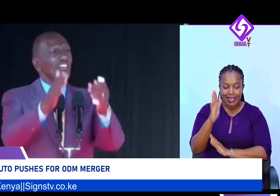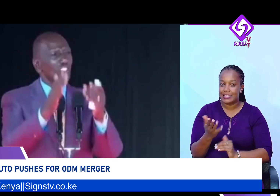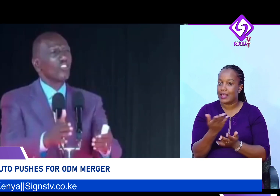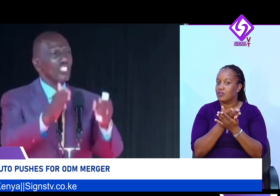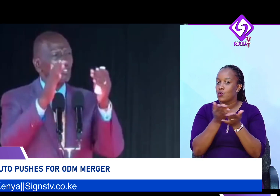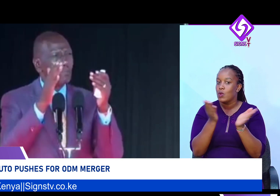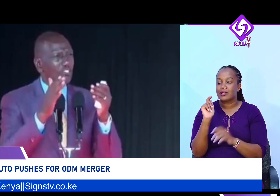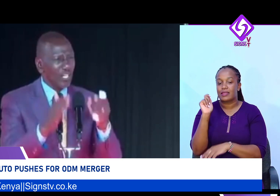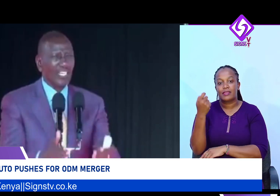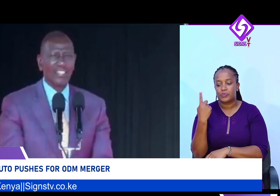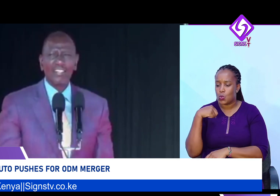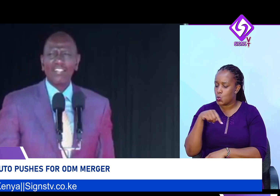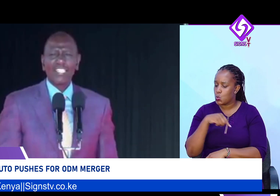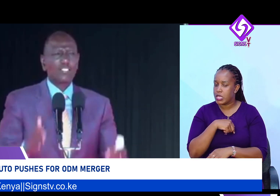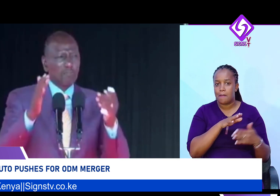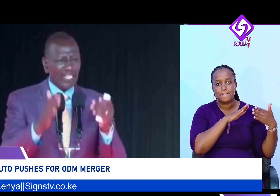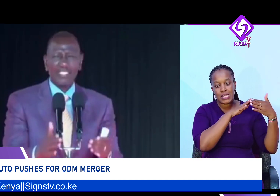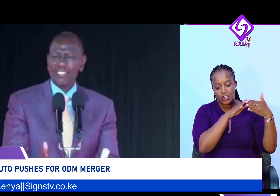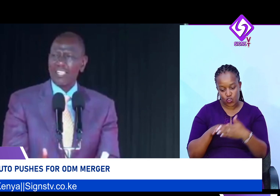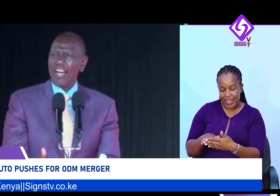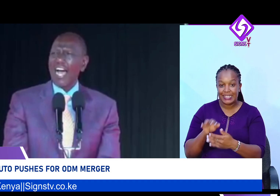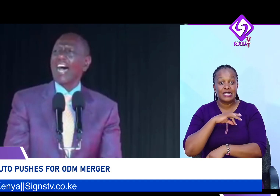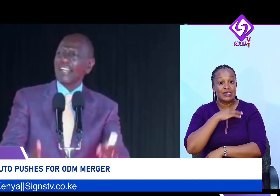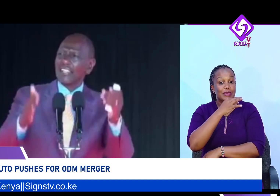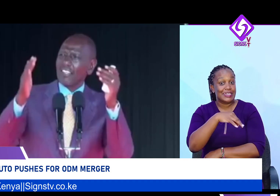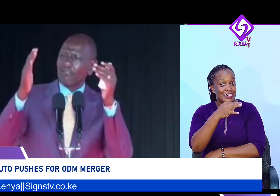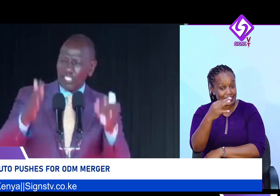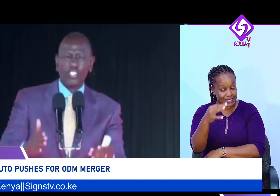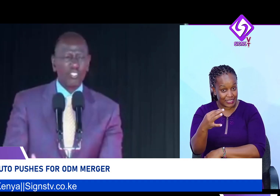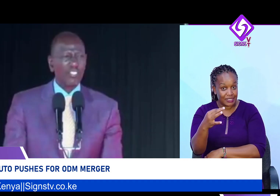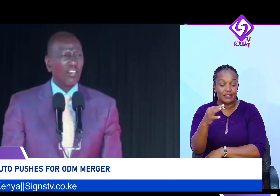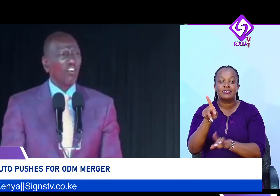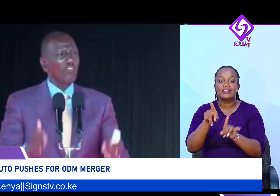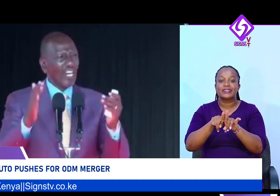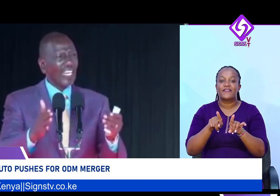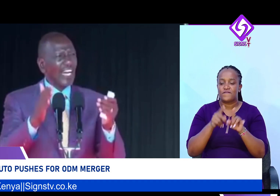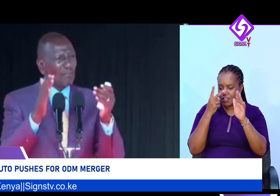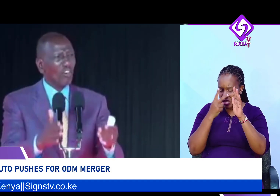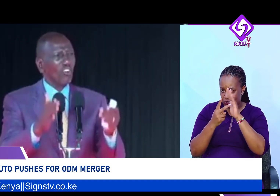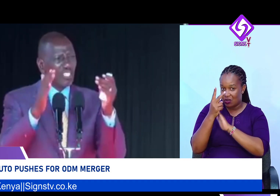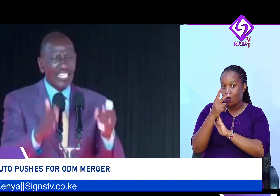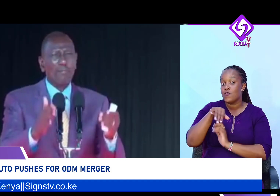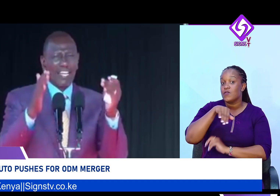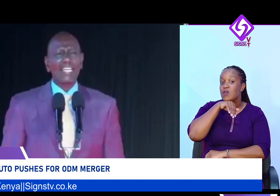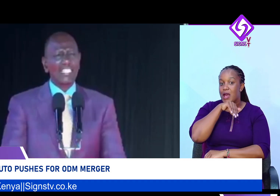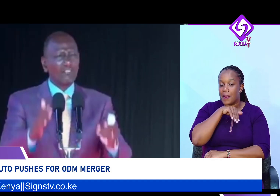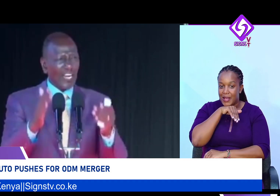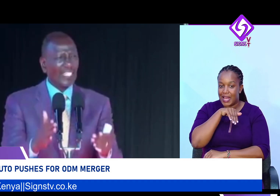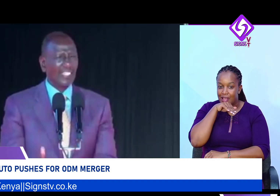not going to betray the spirit and the vision of Raila Amolo Odinga by getting divided.